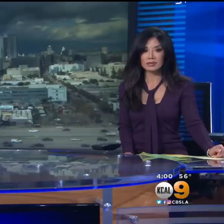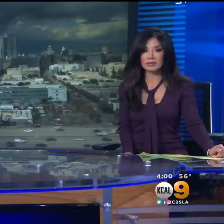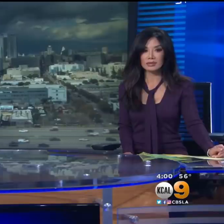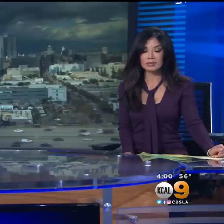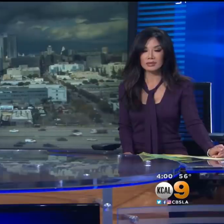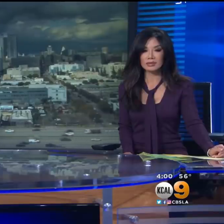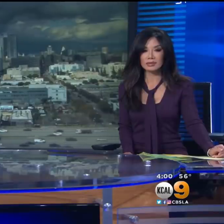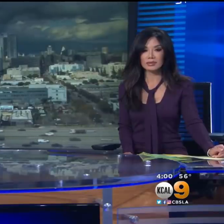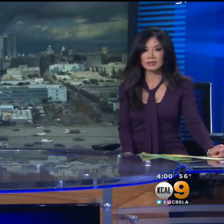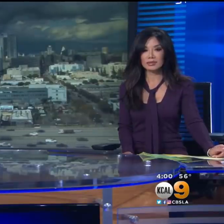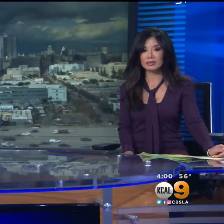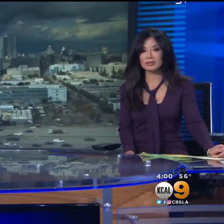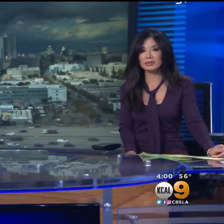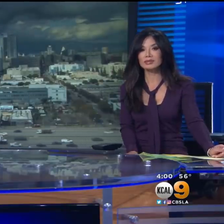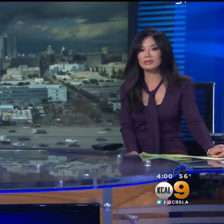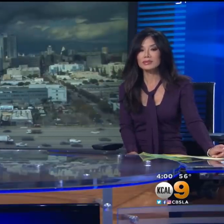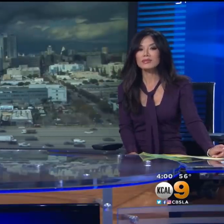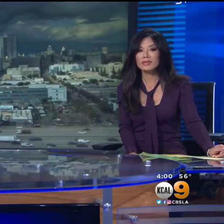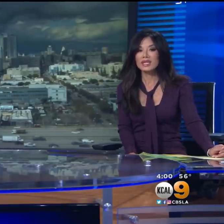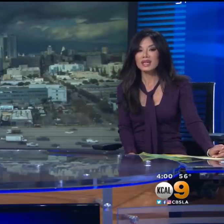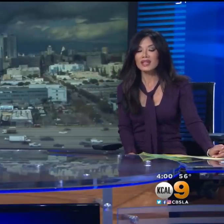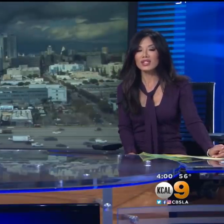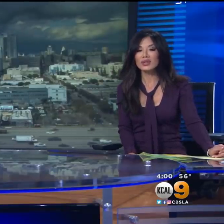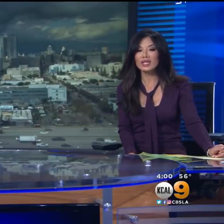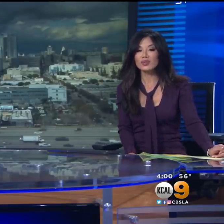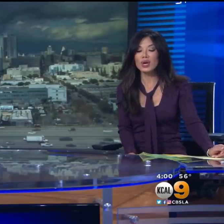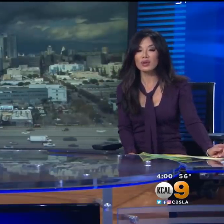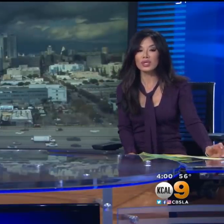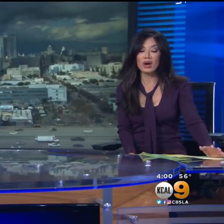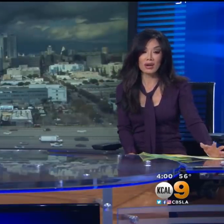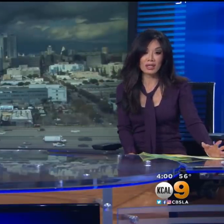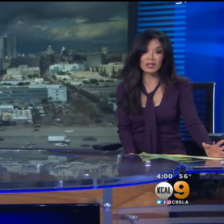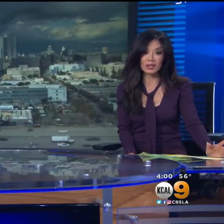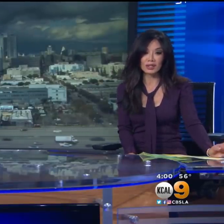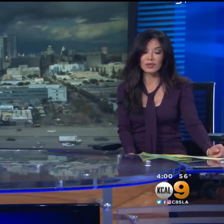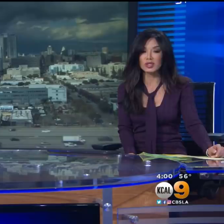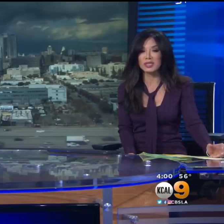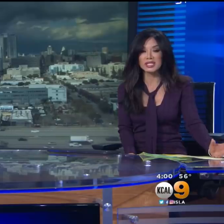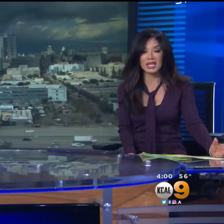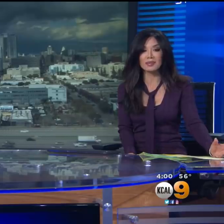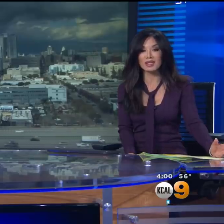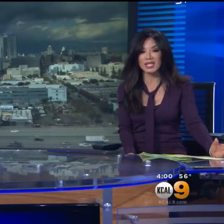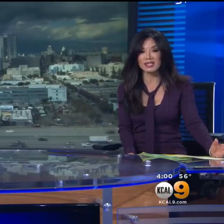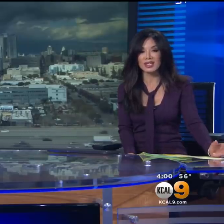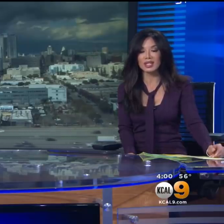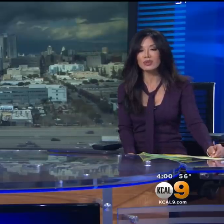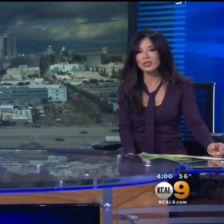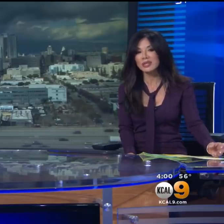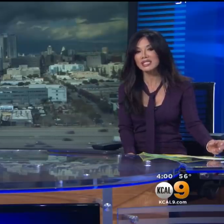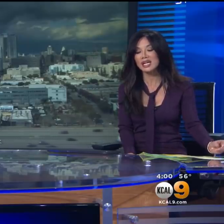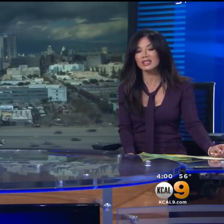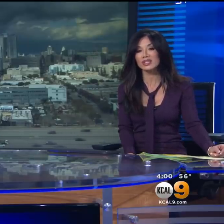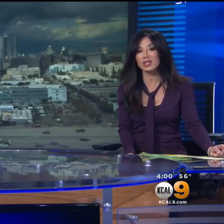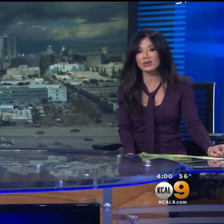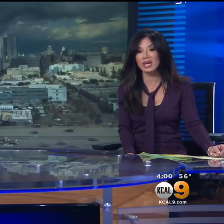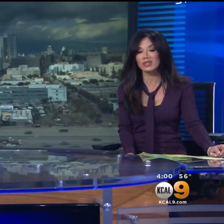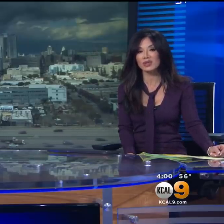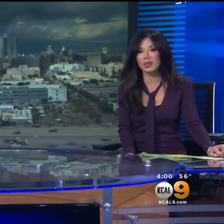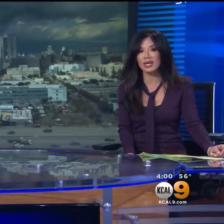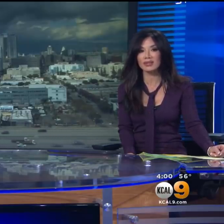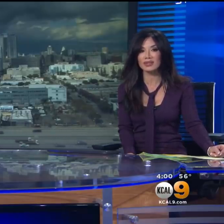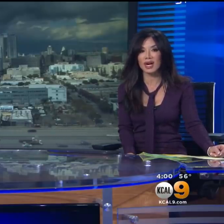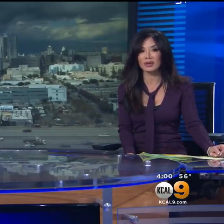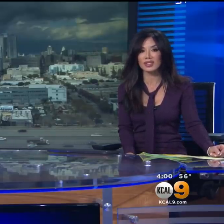Well, LA County health officials offered a lot of information today. Yeah, they showed us where we are on the curve, what's being done about testing, and what's being done to slow